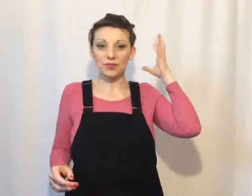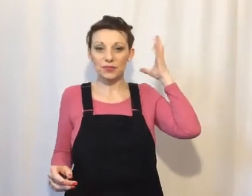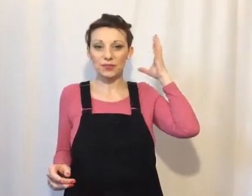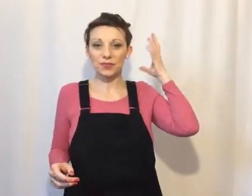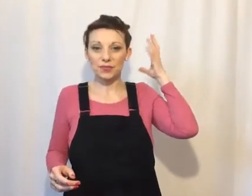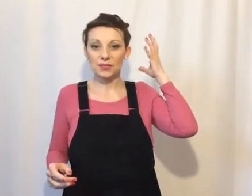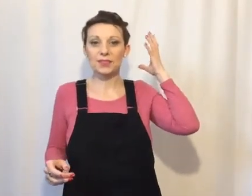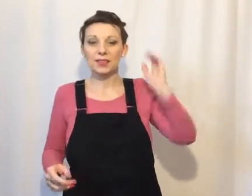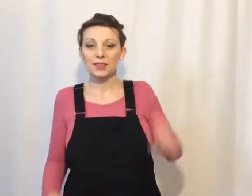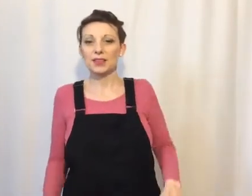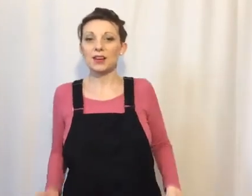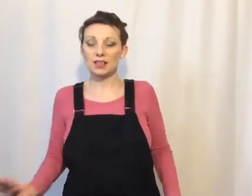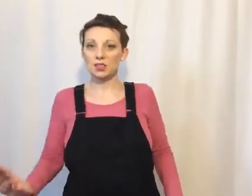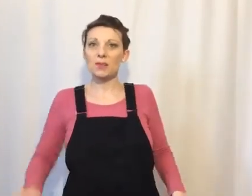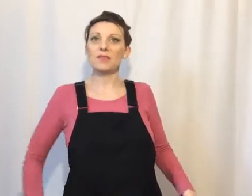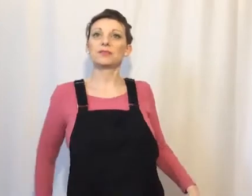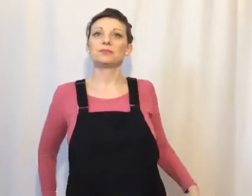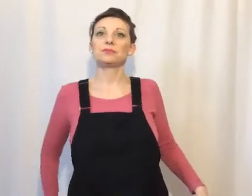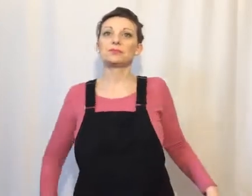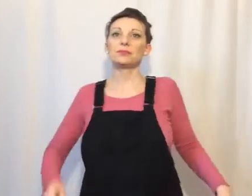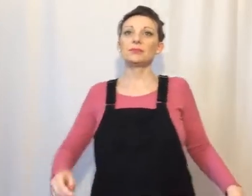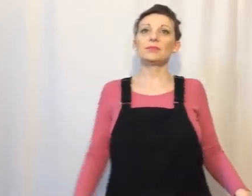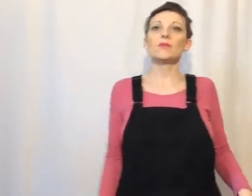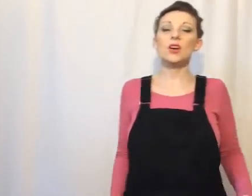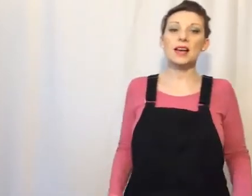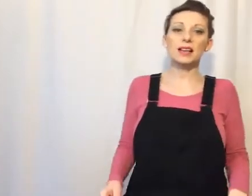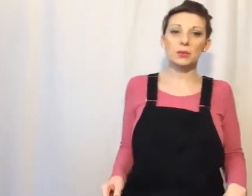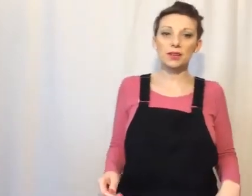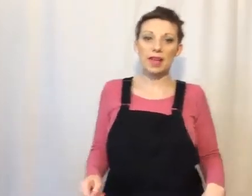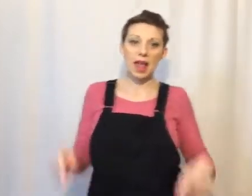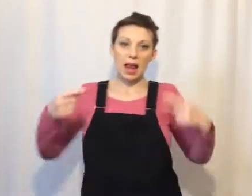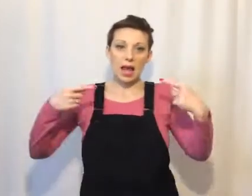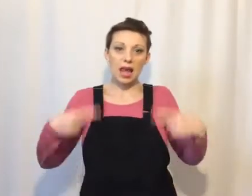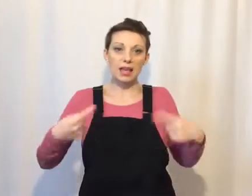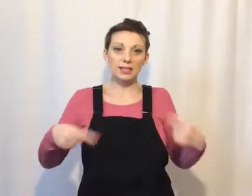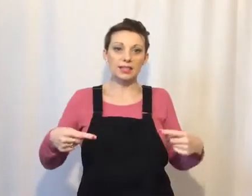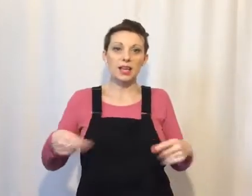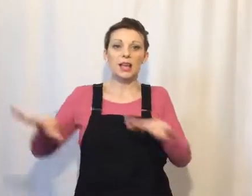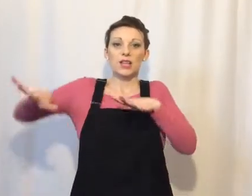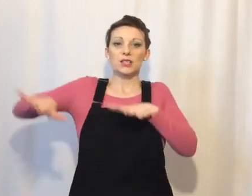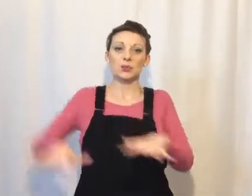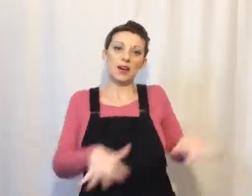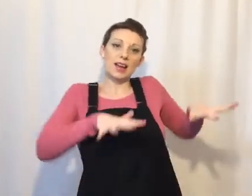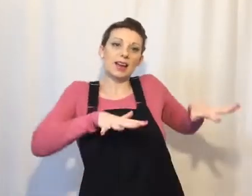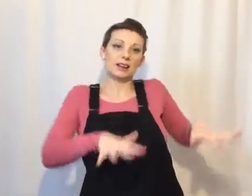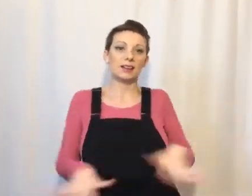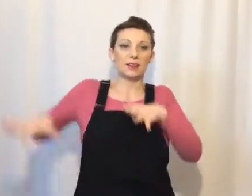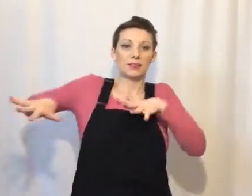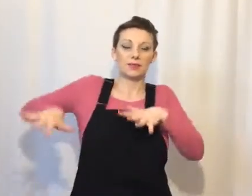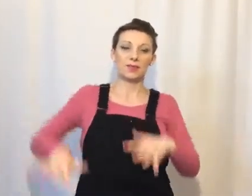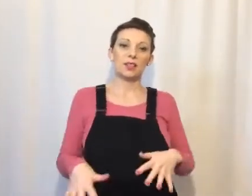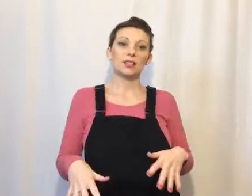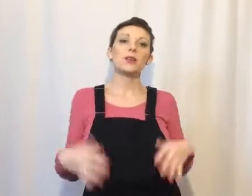Okay, stop there. Okay, next one. Let's sway. So